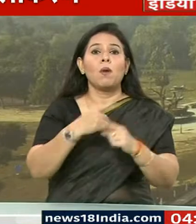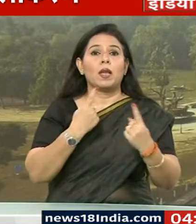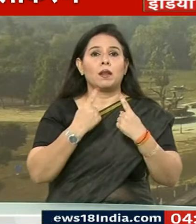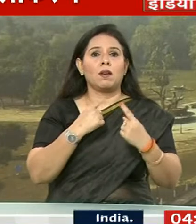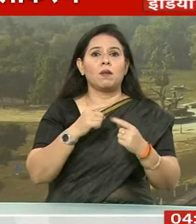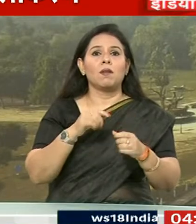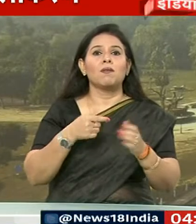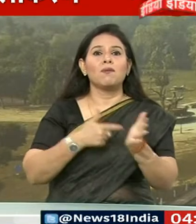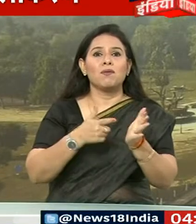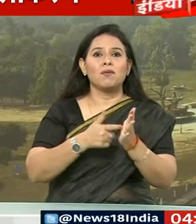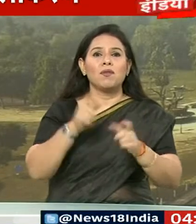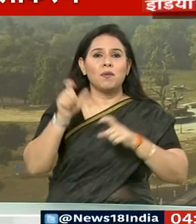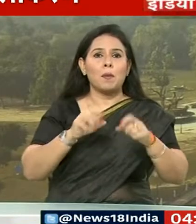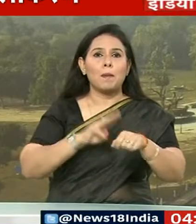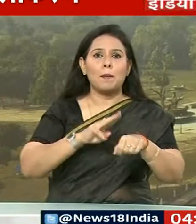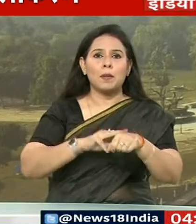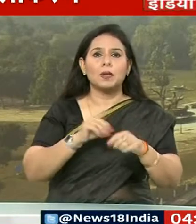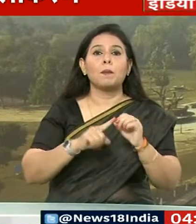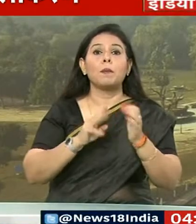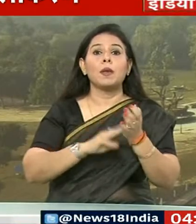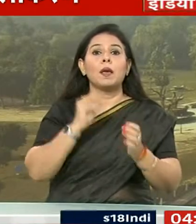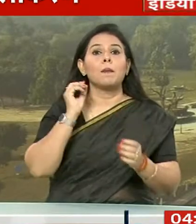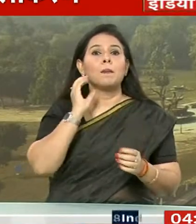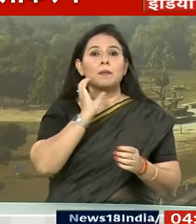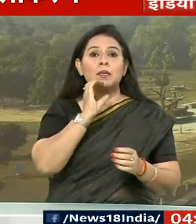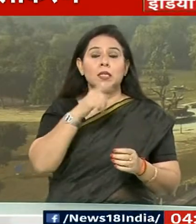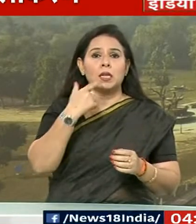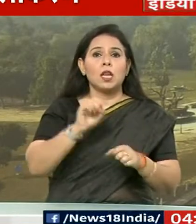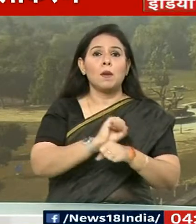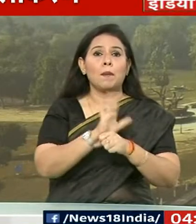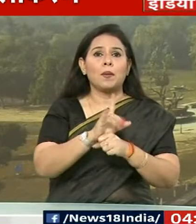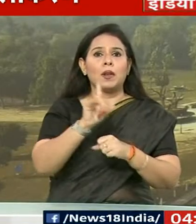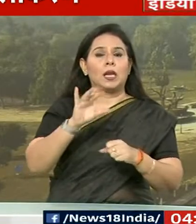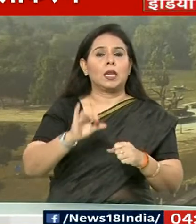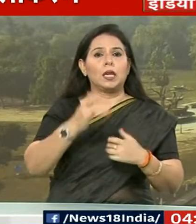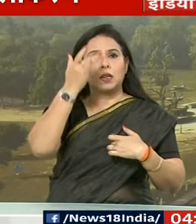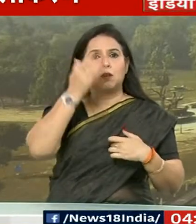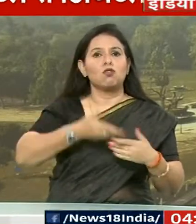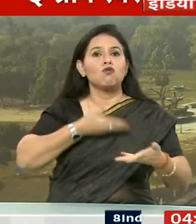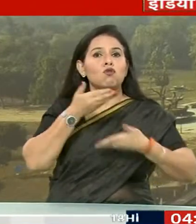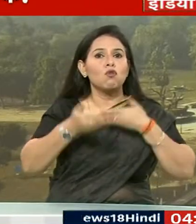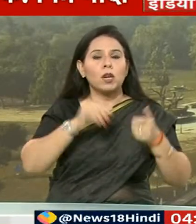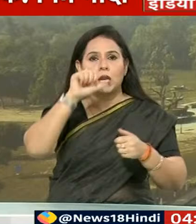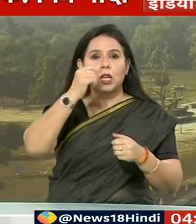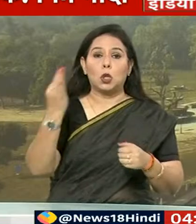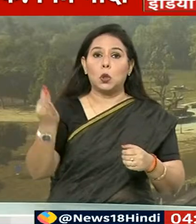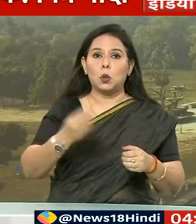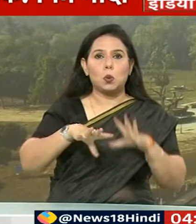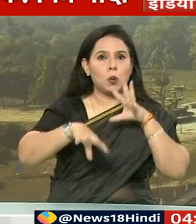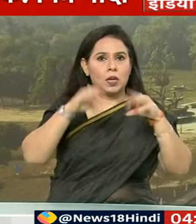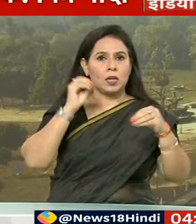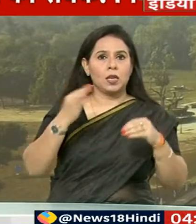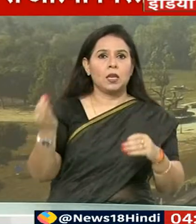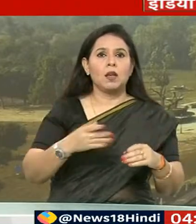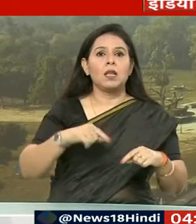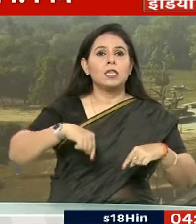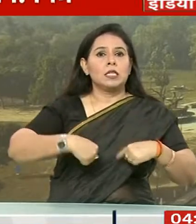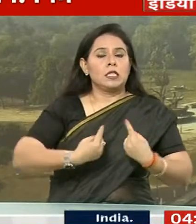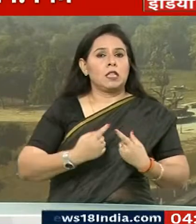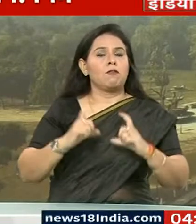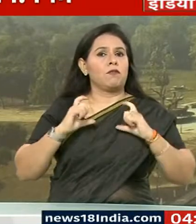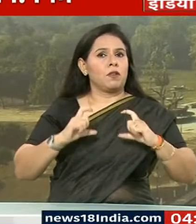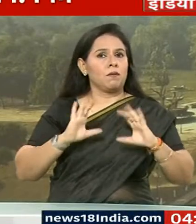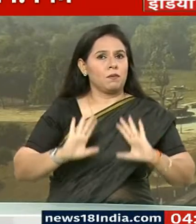While interacting with Gram Panchayat members, Prime Minister said that COVID-19 pandemic has taught India a new lesson, that of becoming